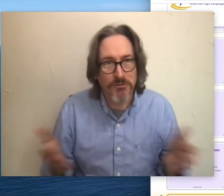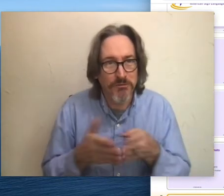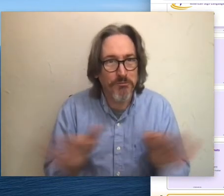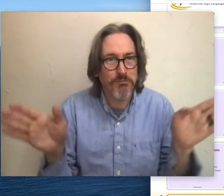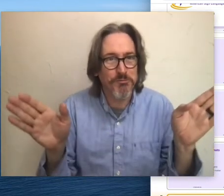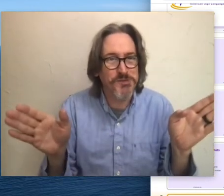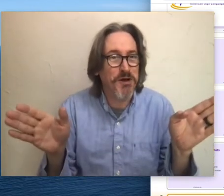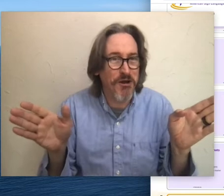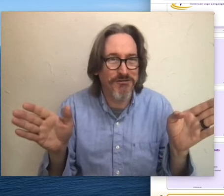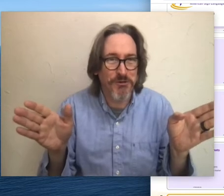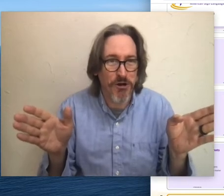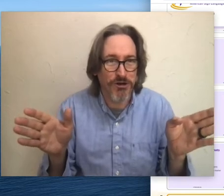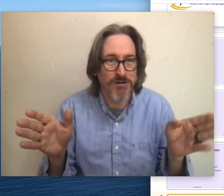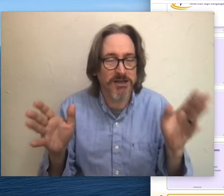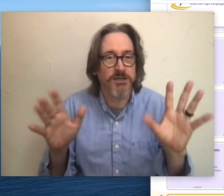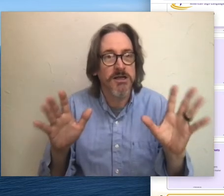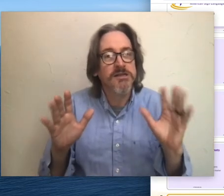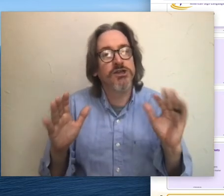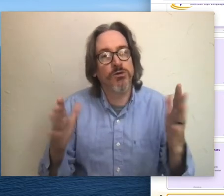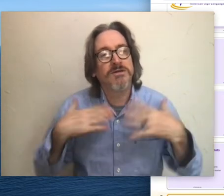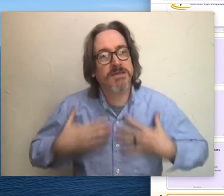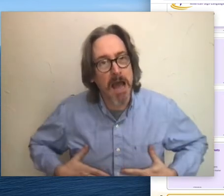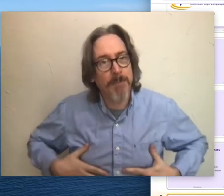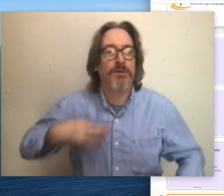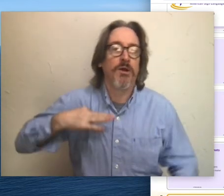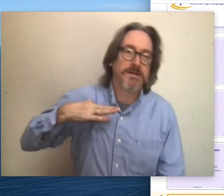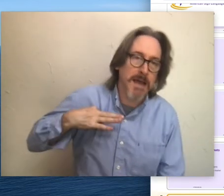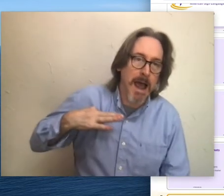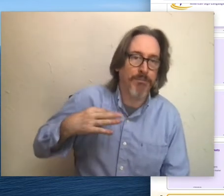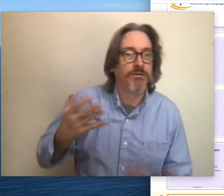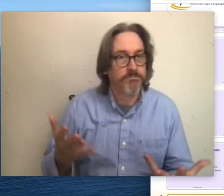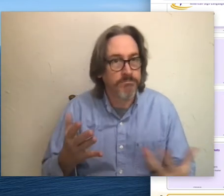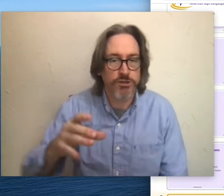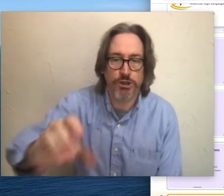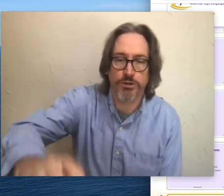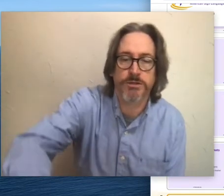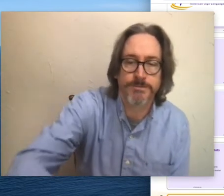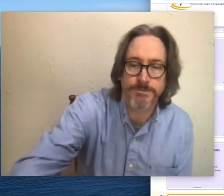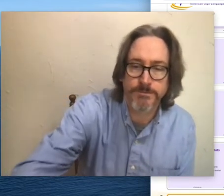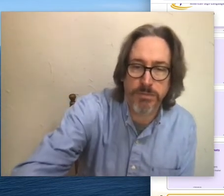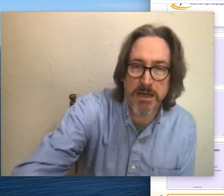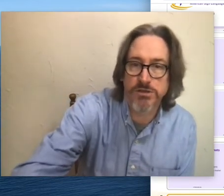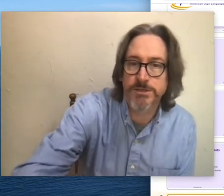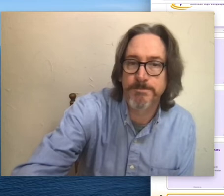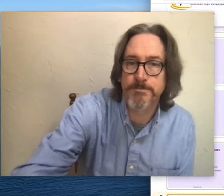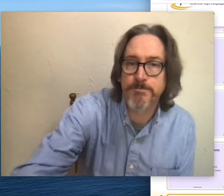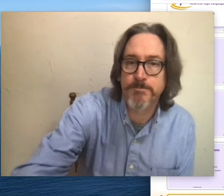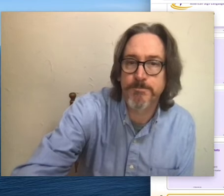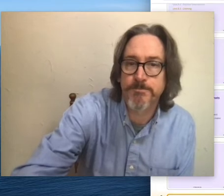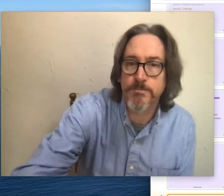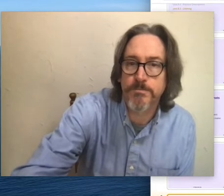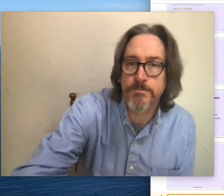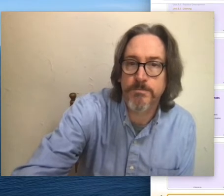compliment spun off in the wrong direction. So top, shirt, blouse.